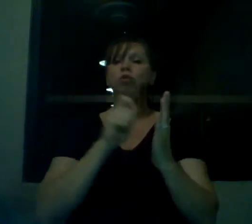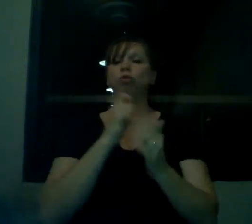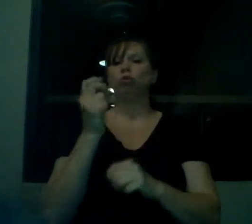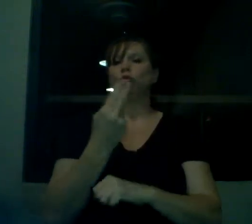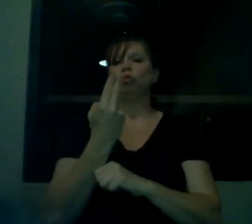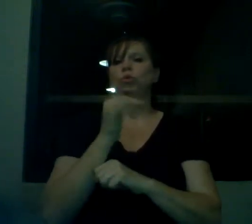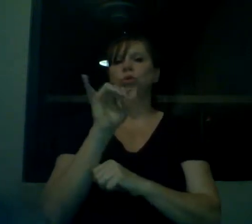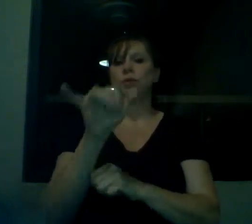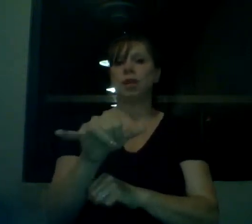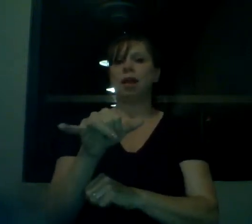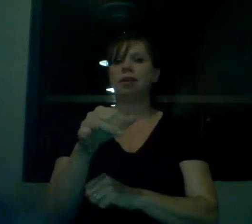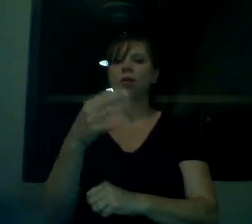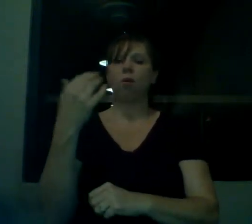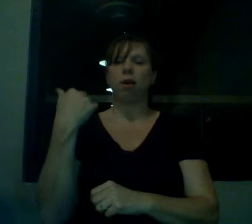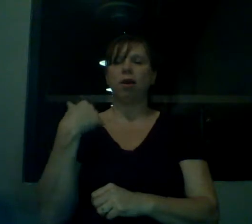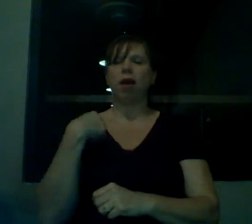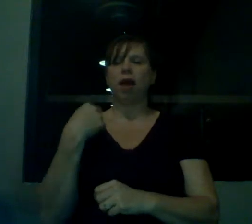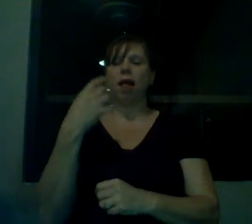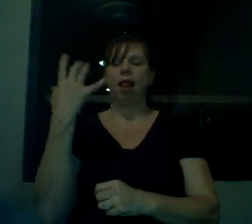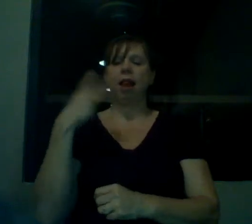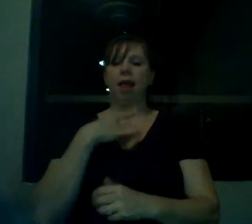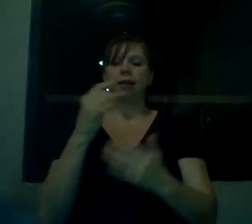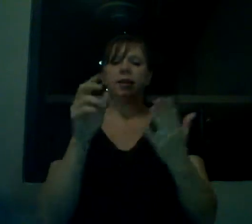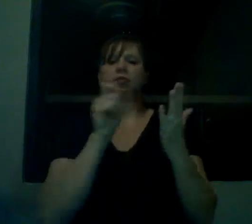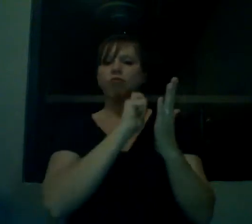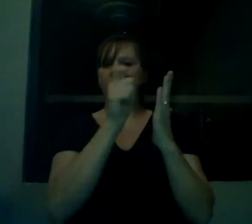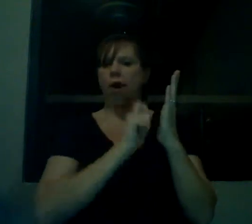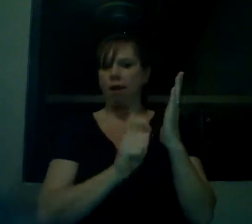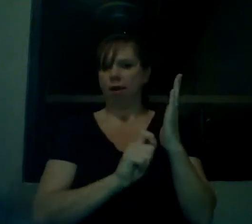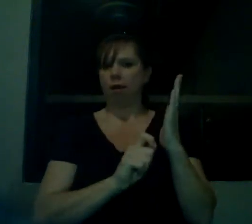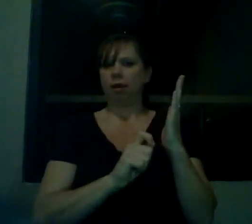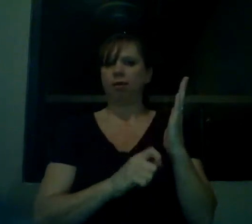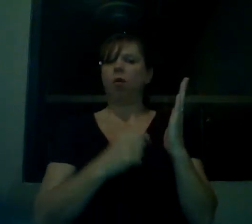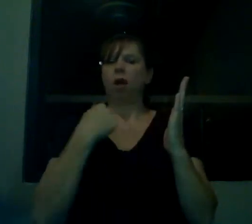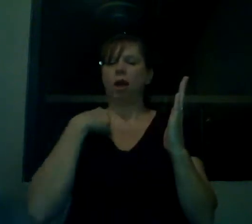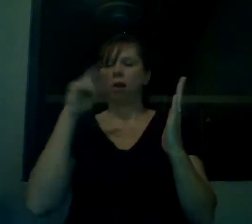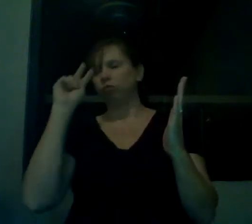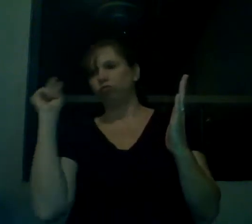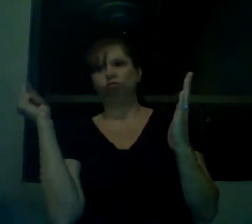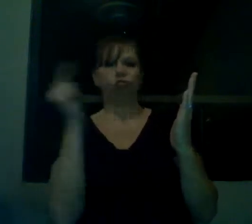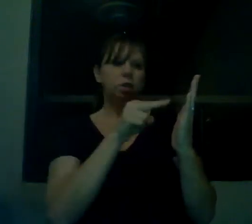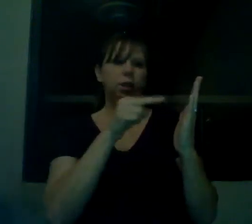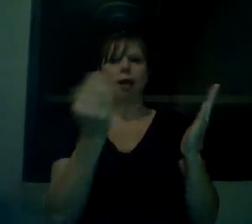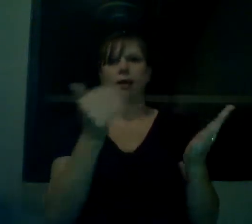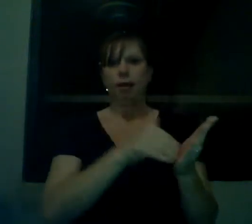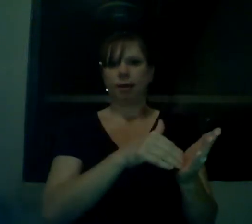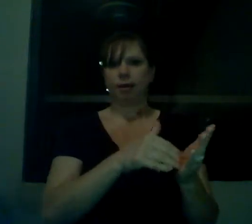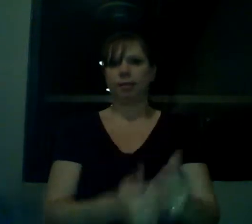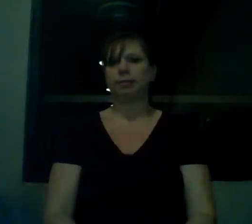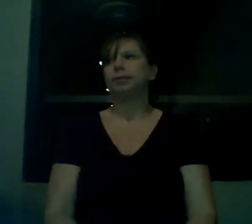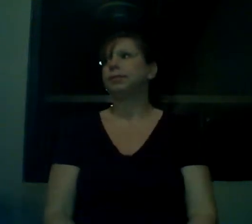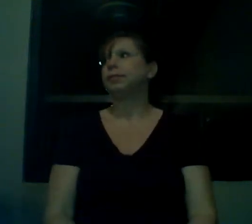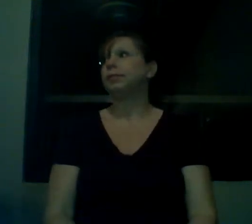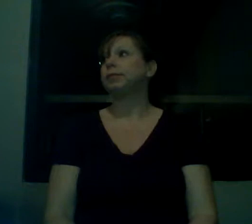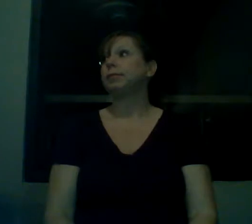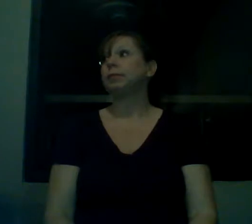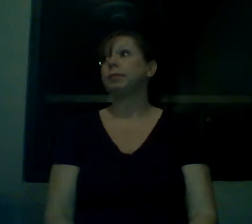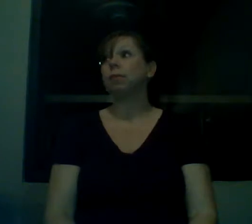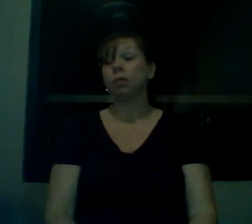it's just a note so that I can have and be able to go back to it. Also, you may think in colors. Or